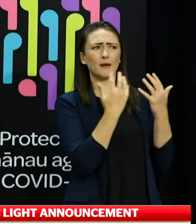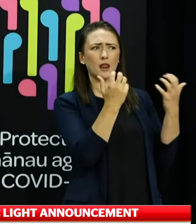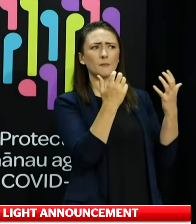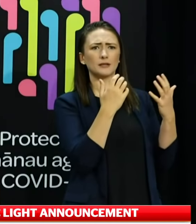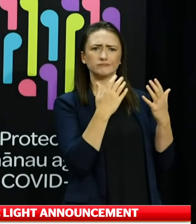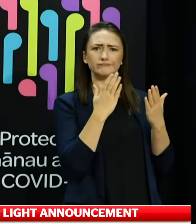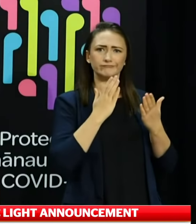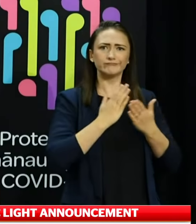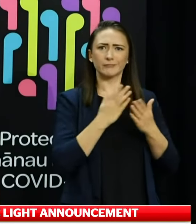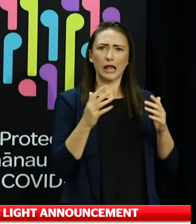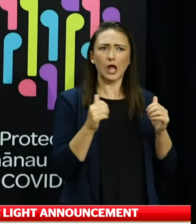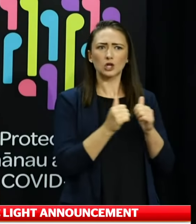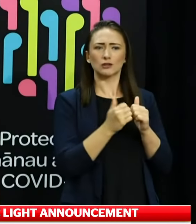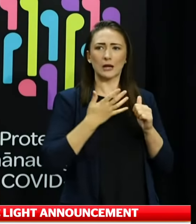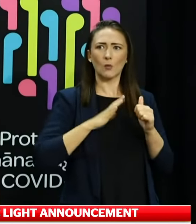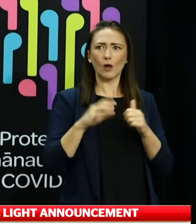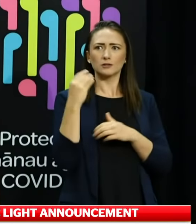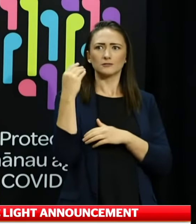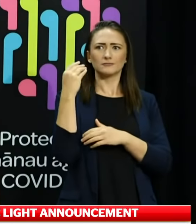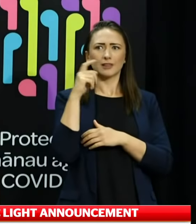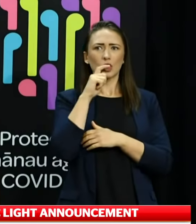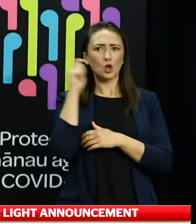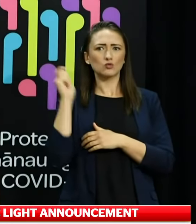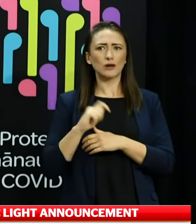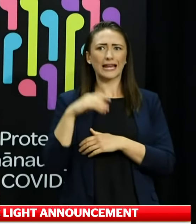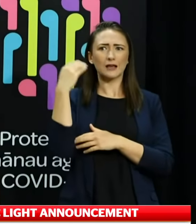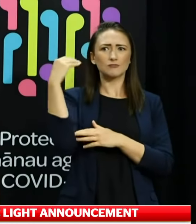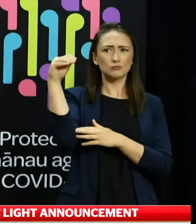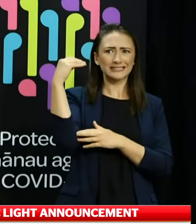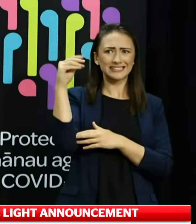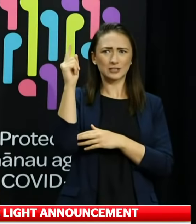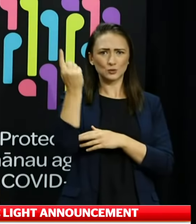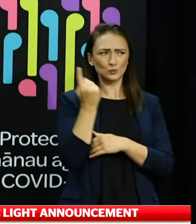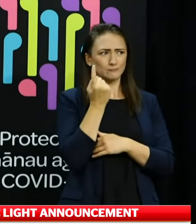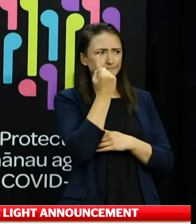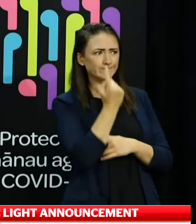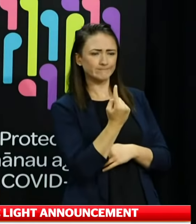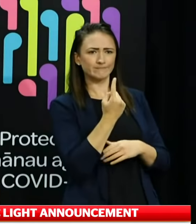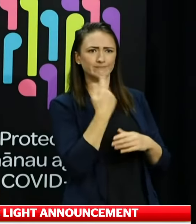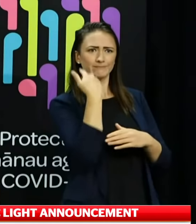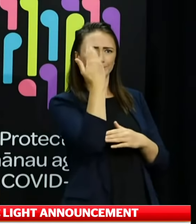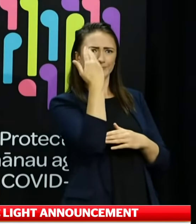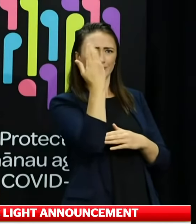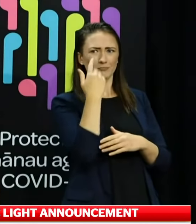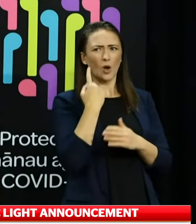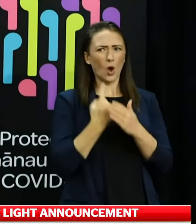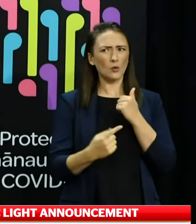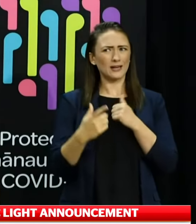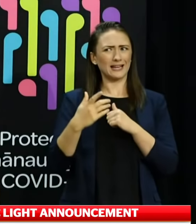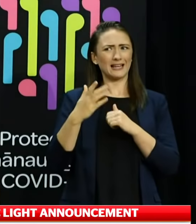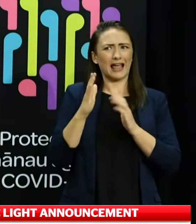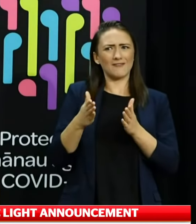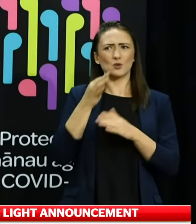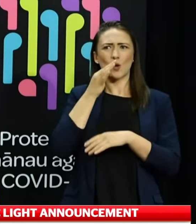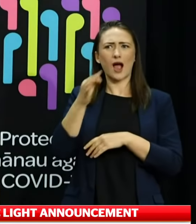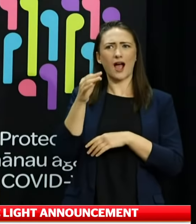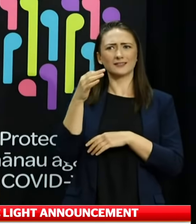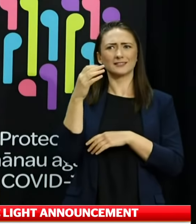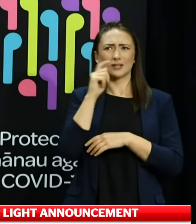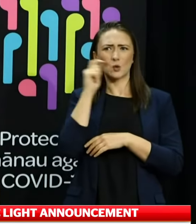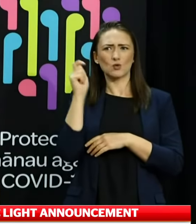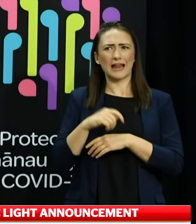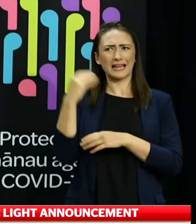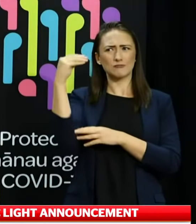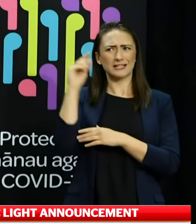that after we'd established that that was something that the Ukrainian president would actually welcome. Do you think we should make an approach to